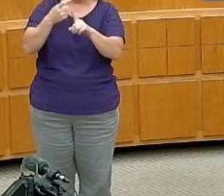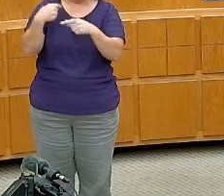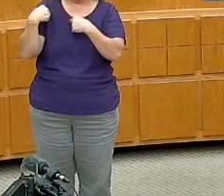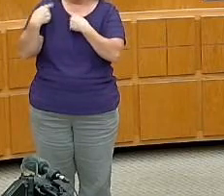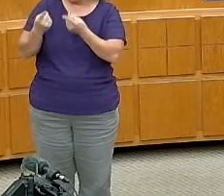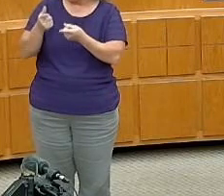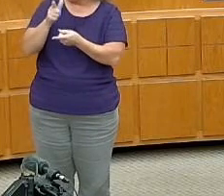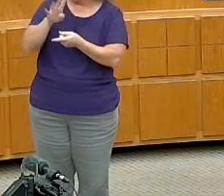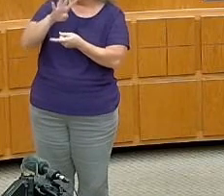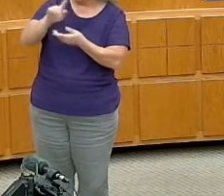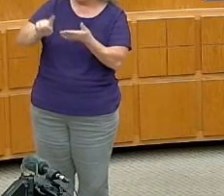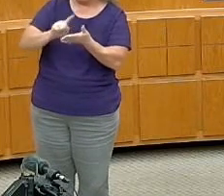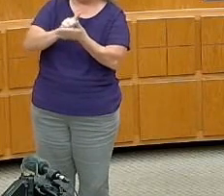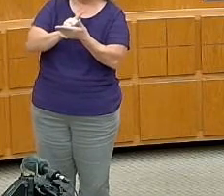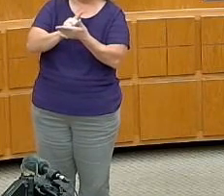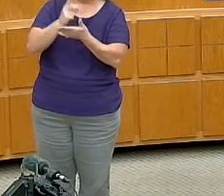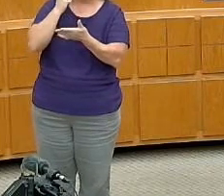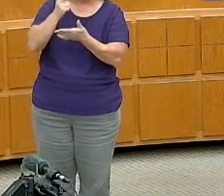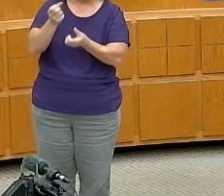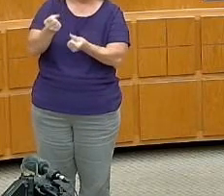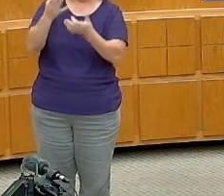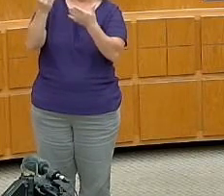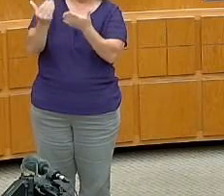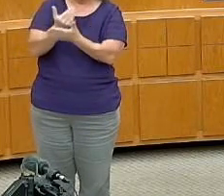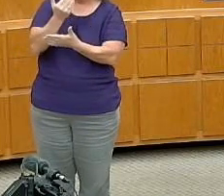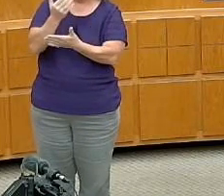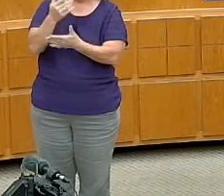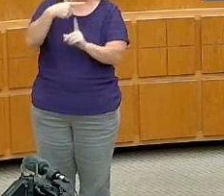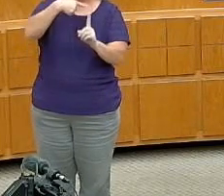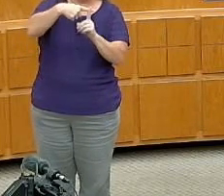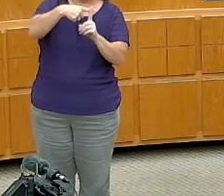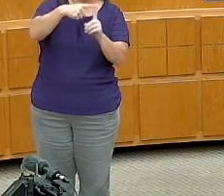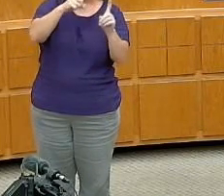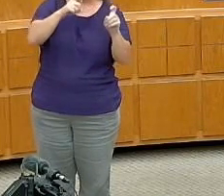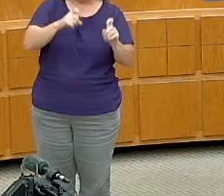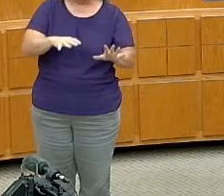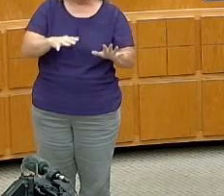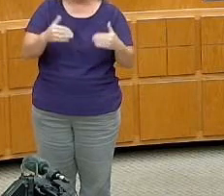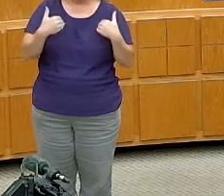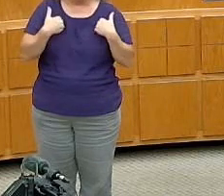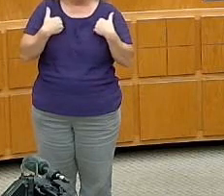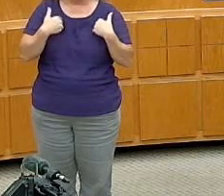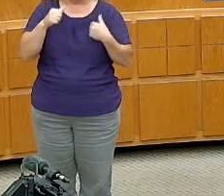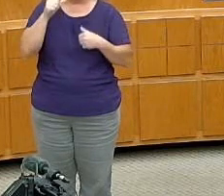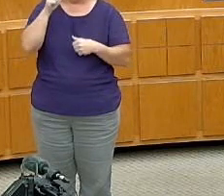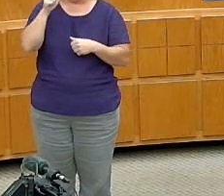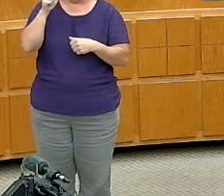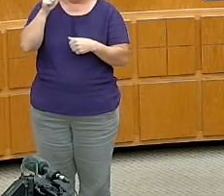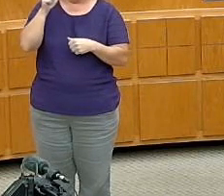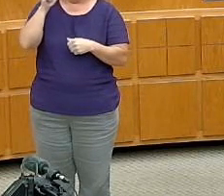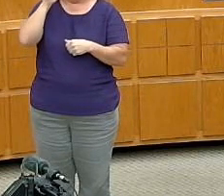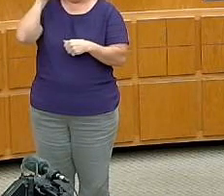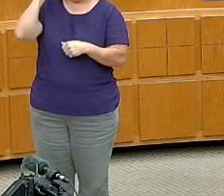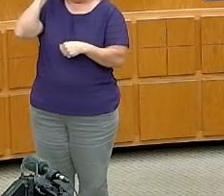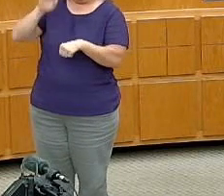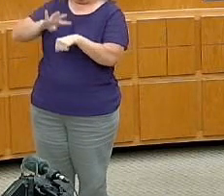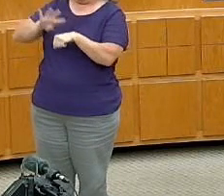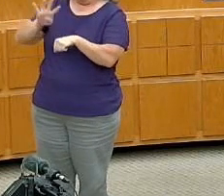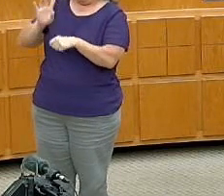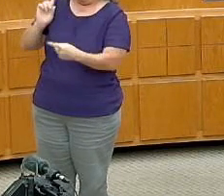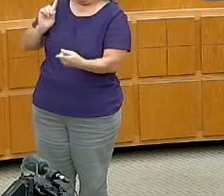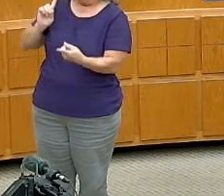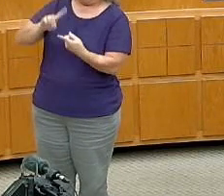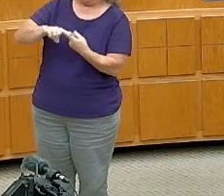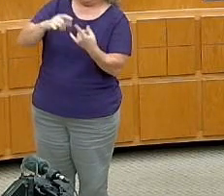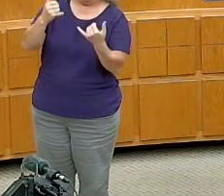in terms of new COVID positive test results. And between yesterday at 4 o'clock and today at 4 o'clock,